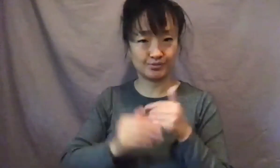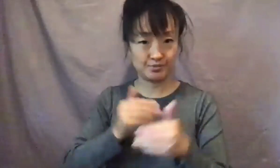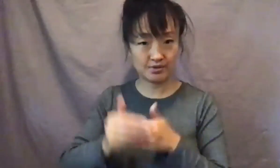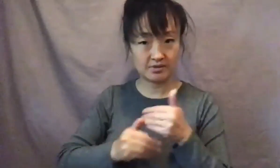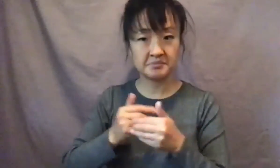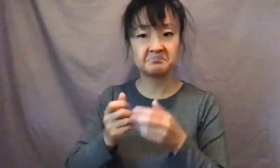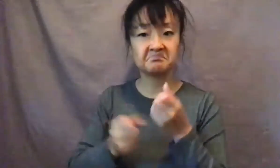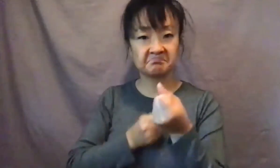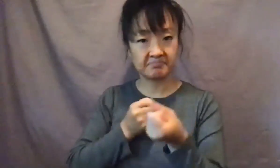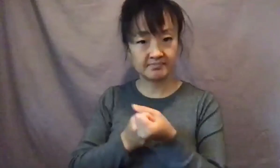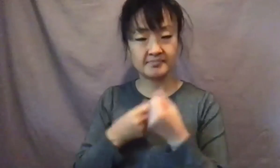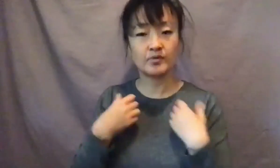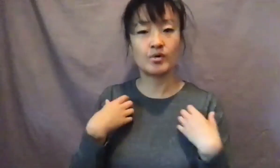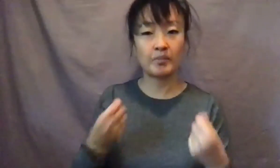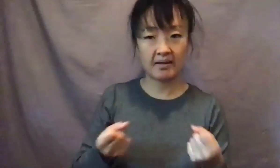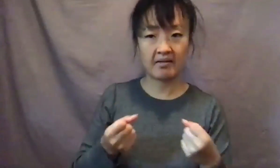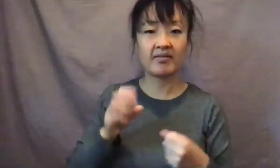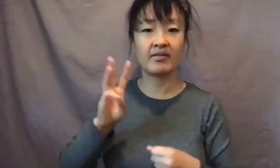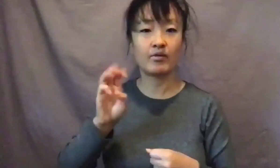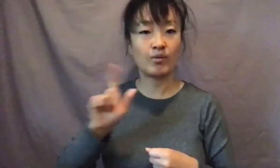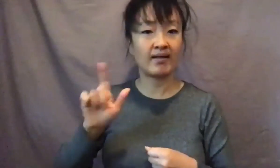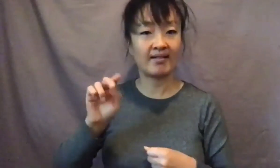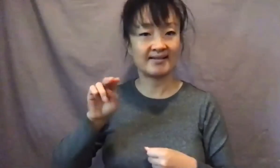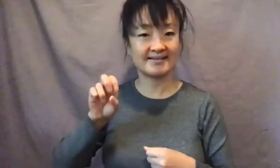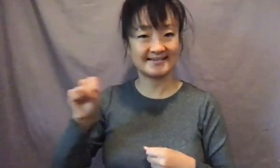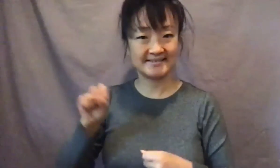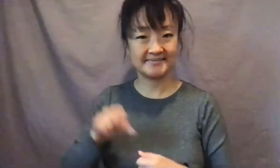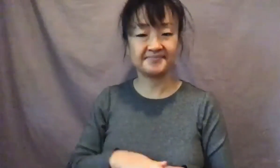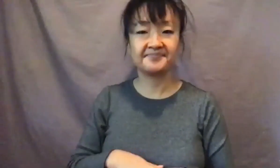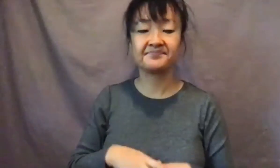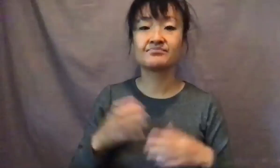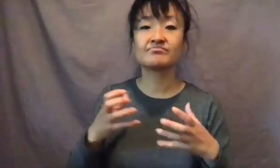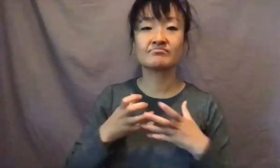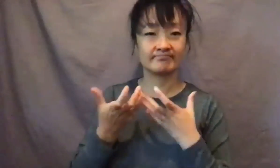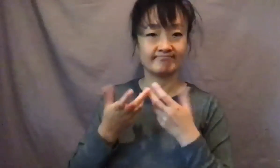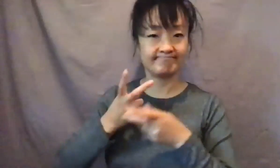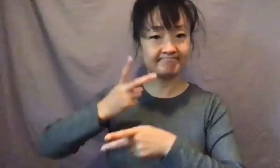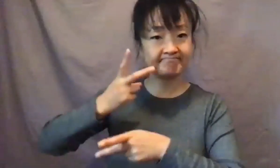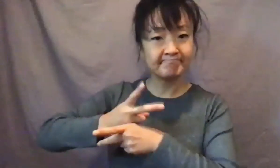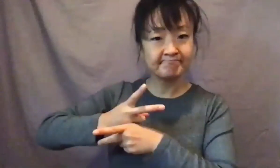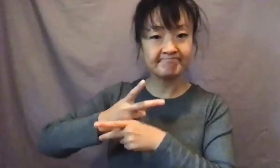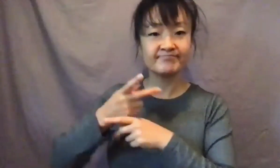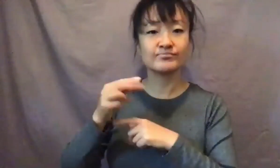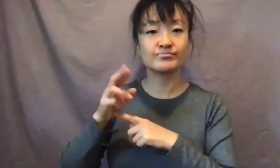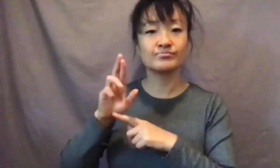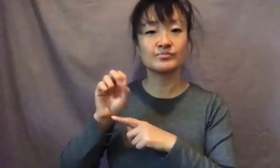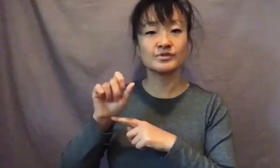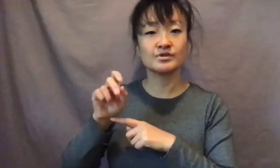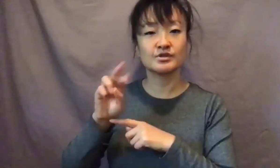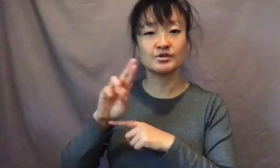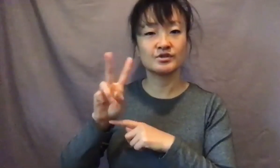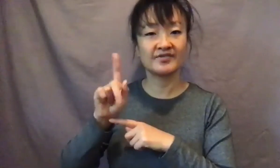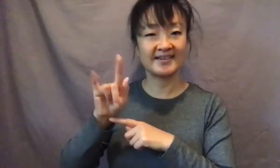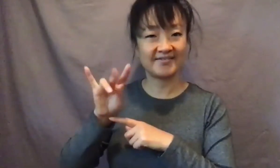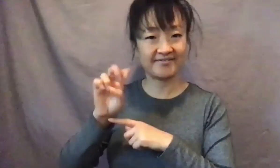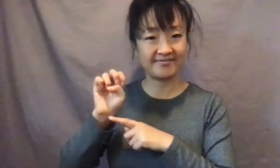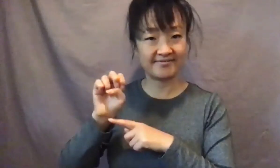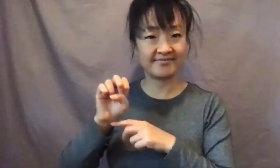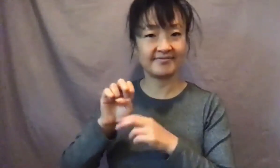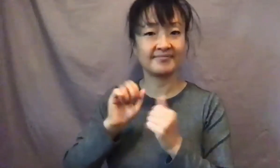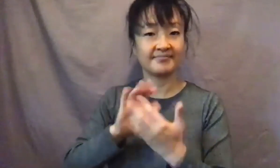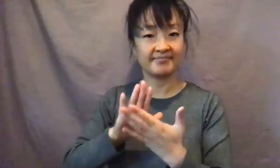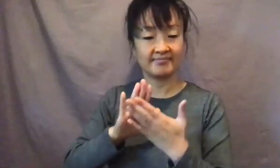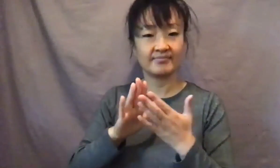support health and wellness. A lot of the preservative techniques, fermentation, salting, you know, some